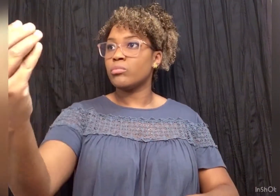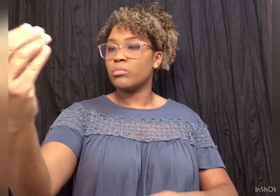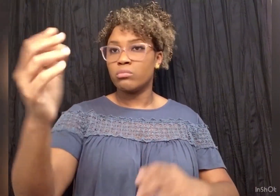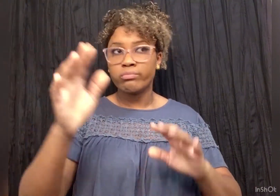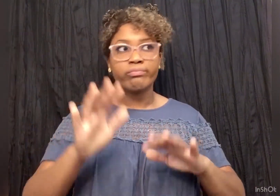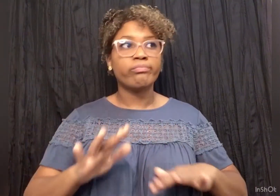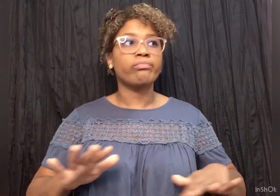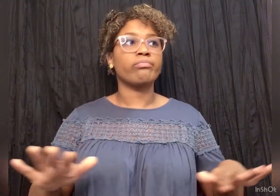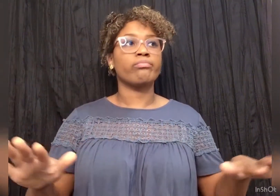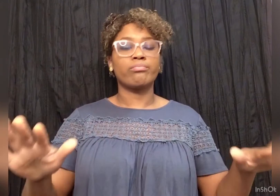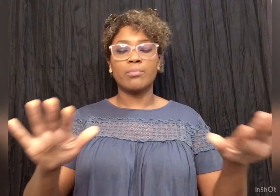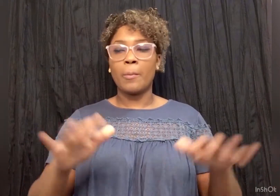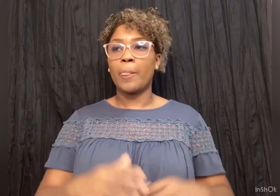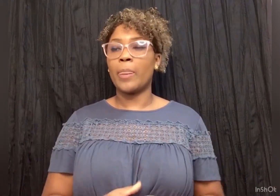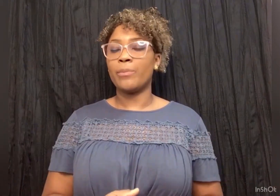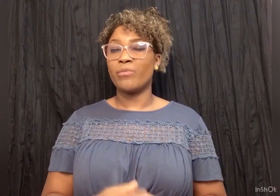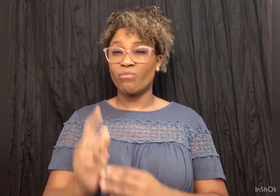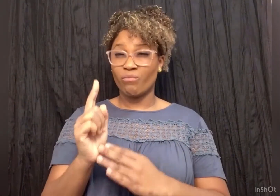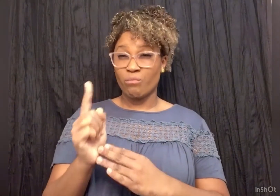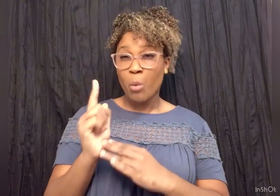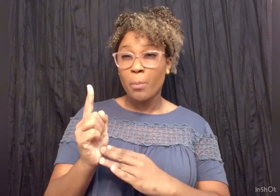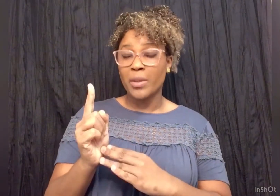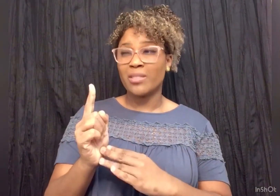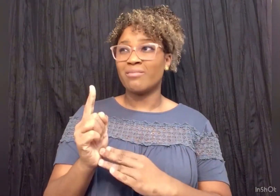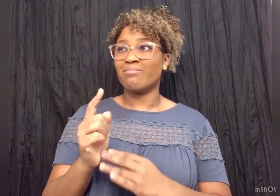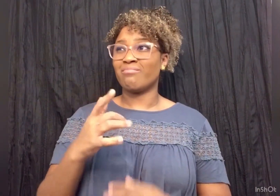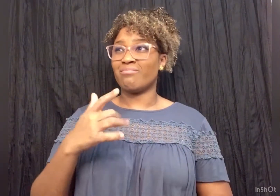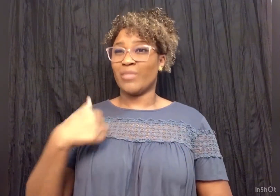For a moment, we remained alone.